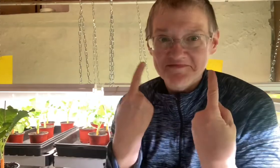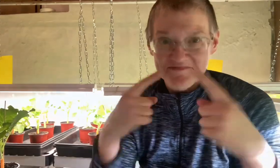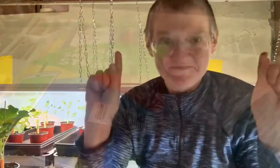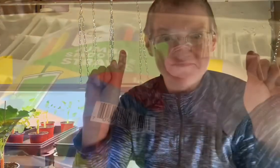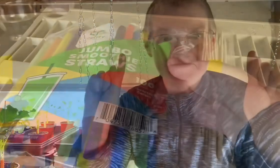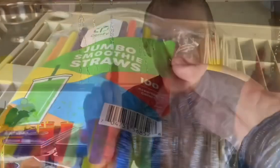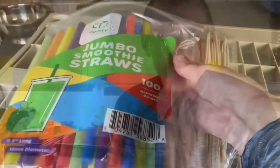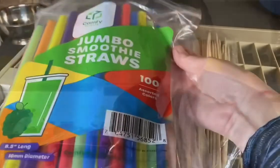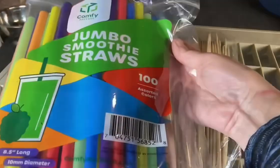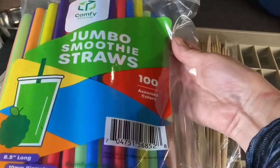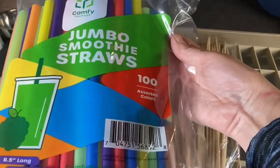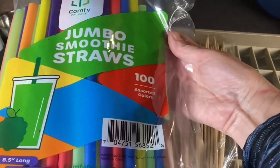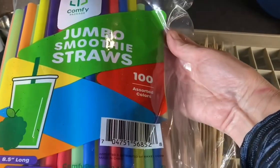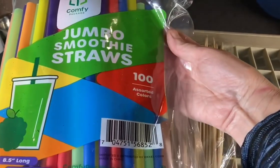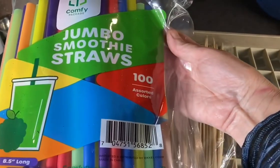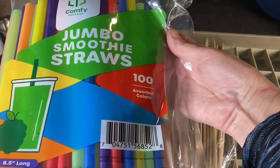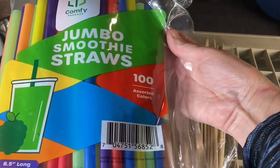And it worked.